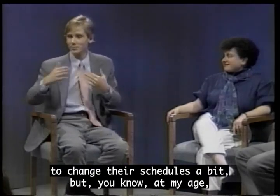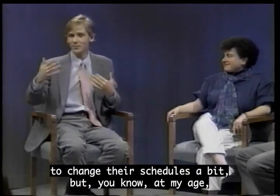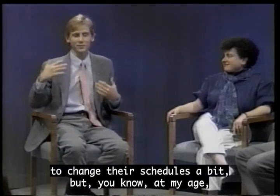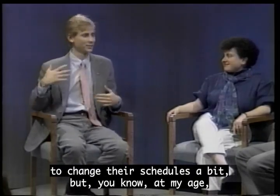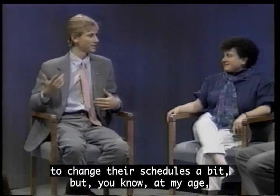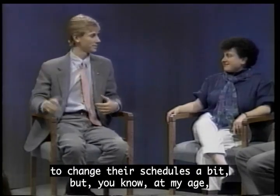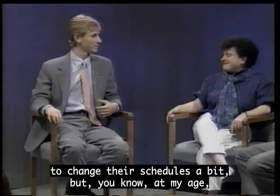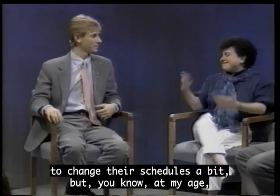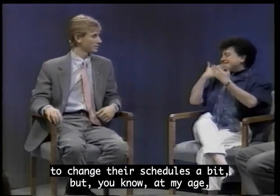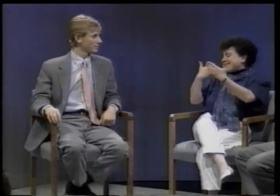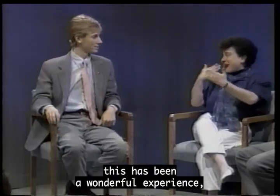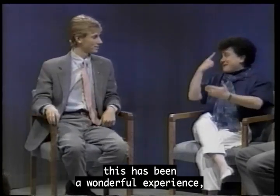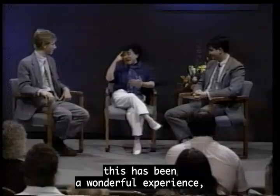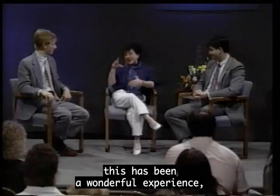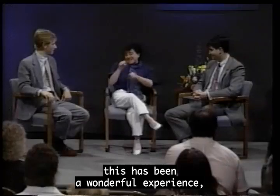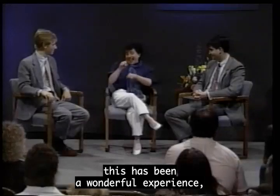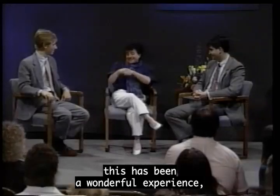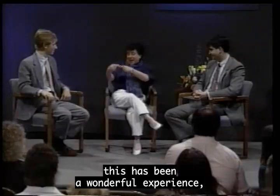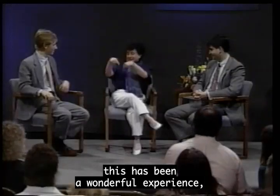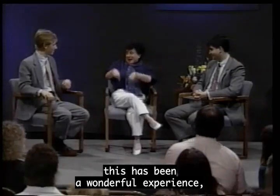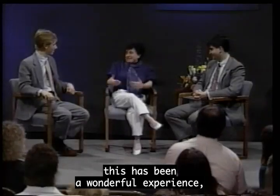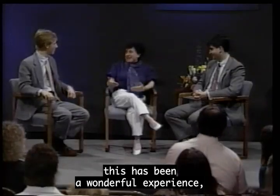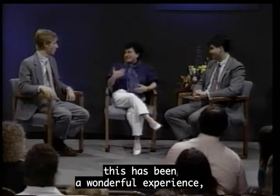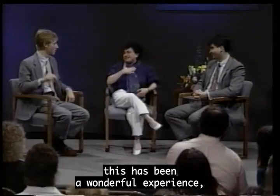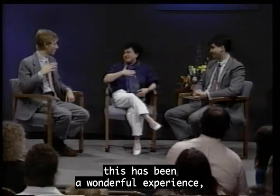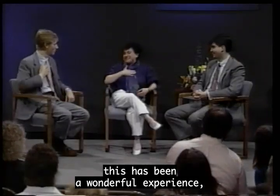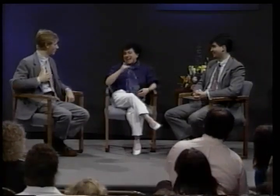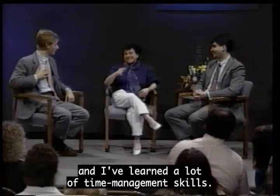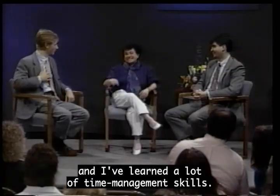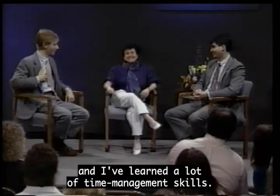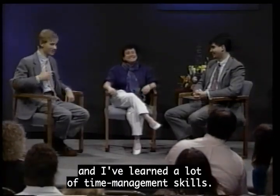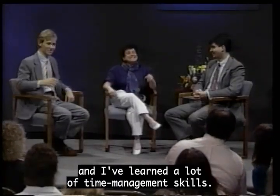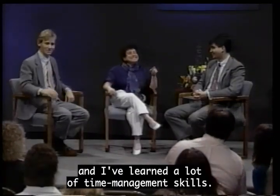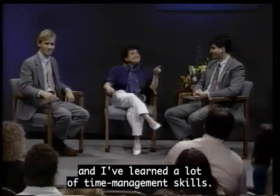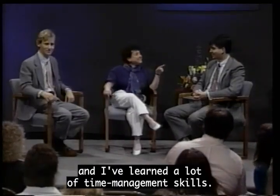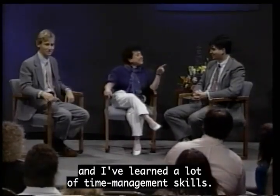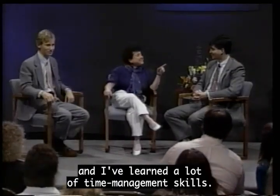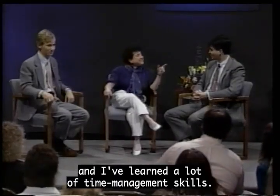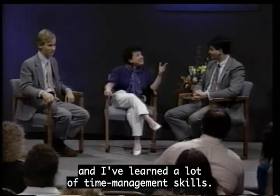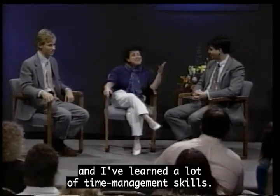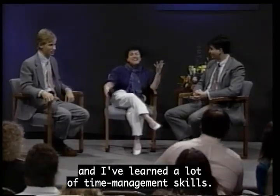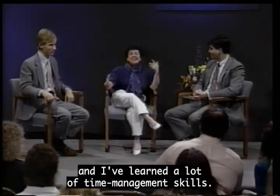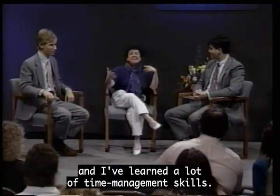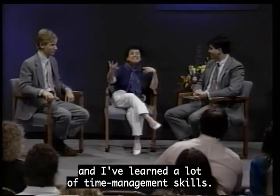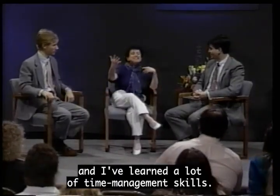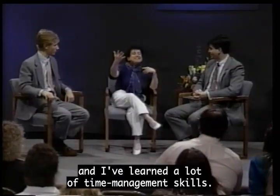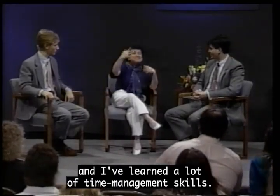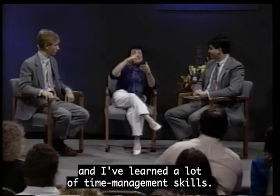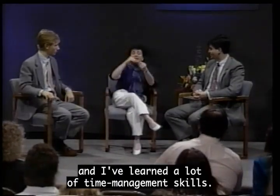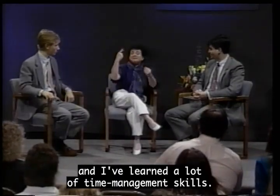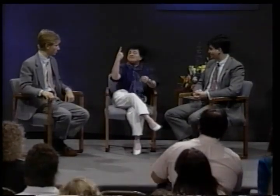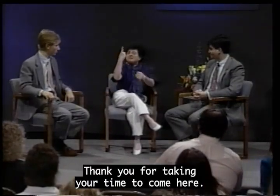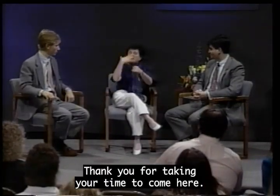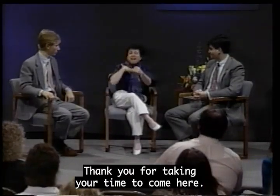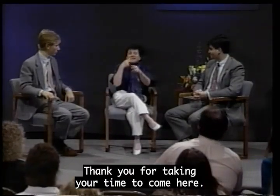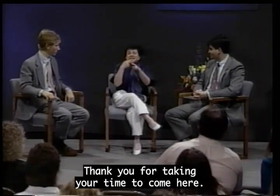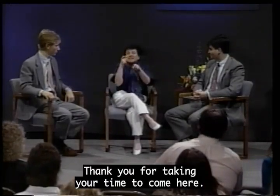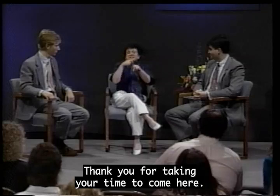experience, and I've learned a lot of time management skills. Thank you for taking your time to come here. We really appreciate it. I've enjoyed it, too. We